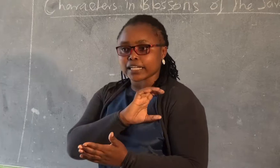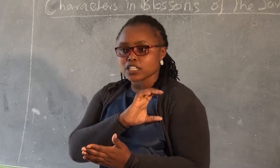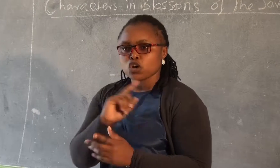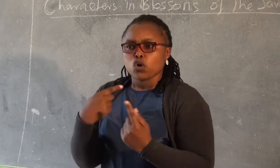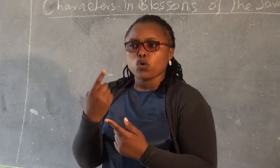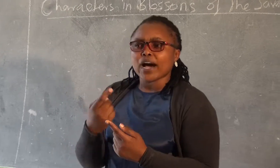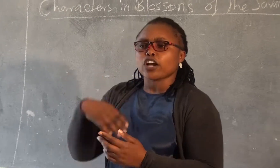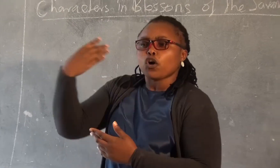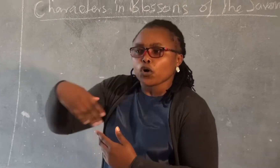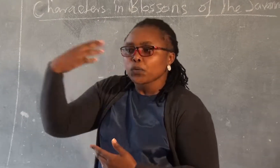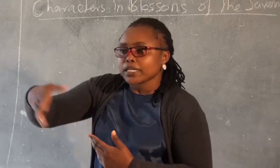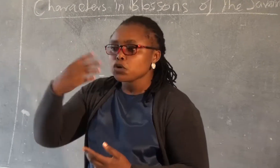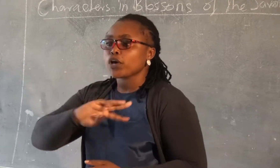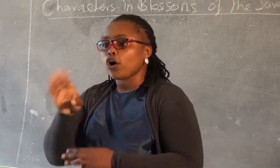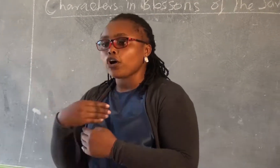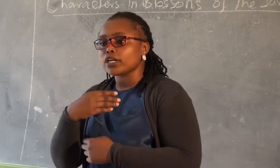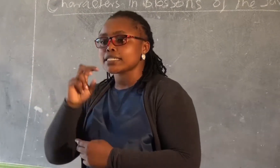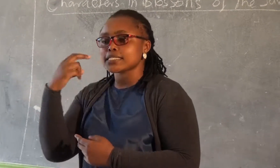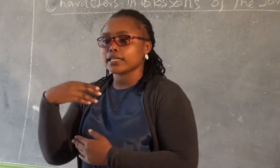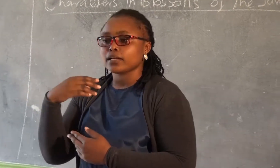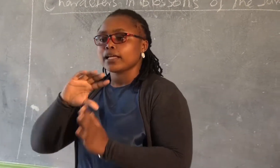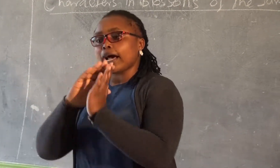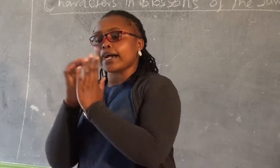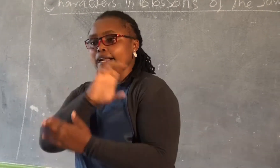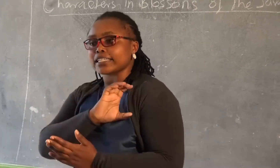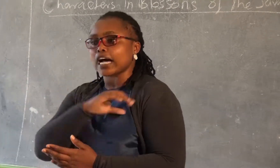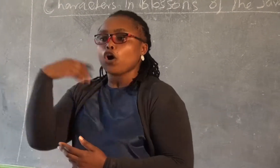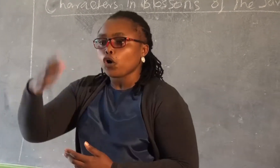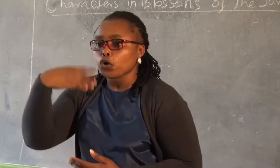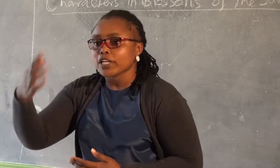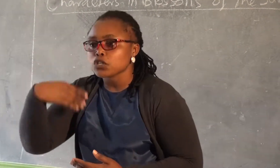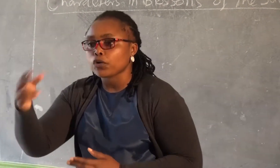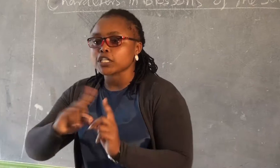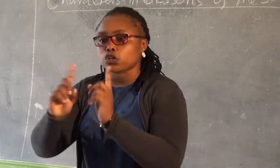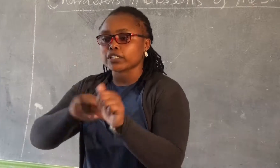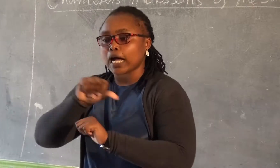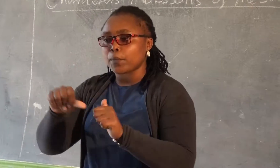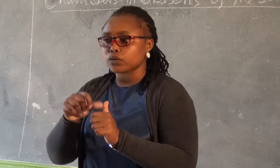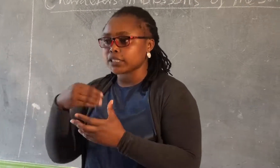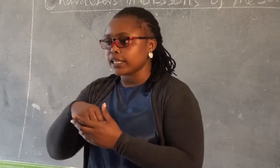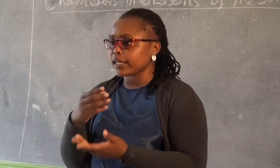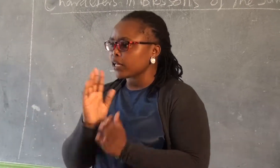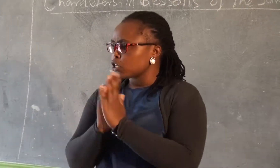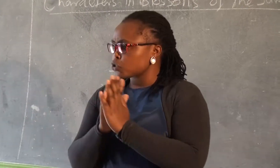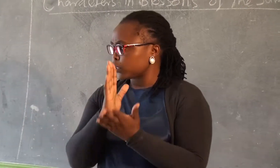characters who are always, we all see a character always talked about in the story